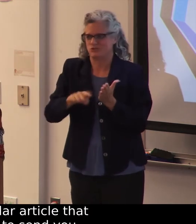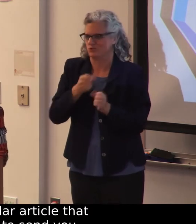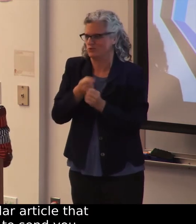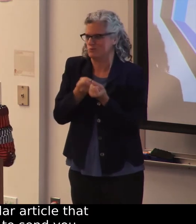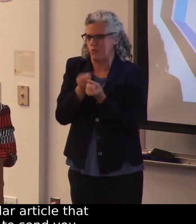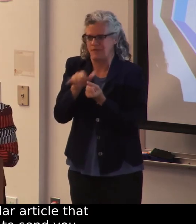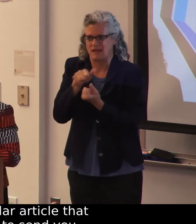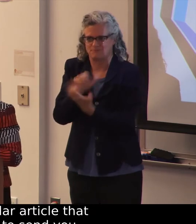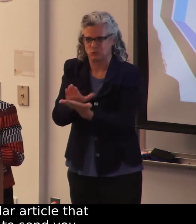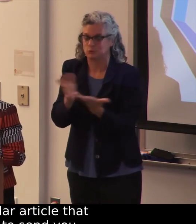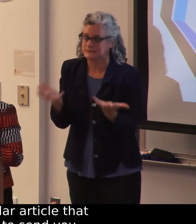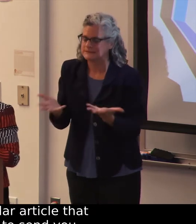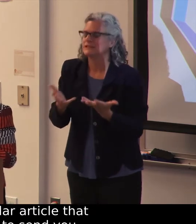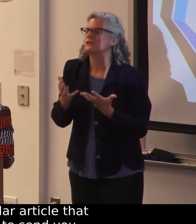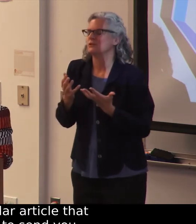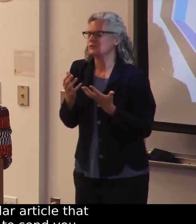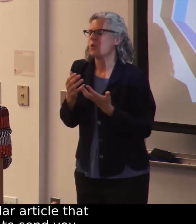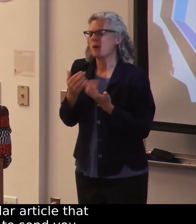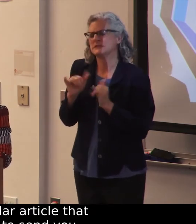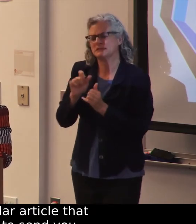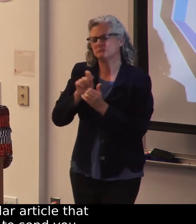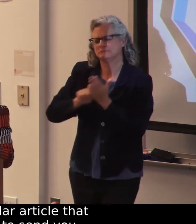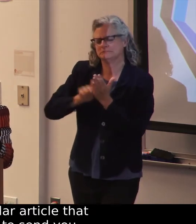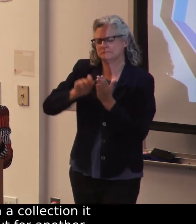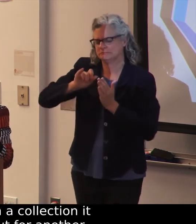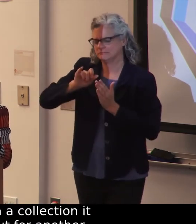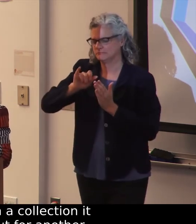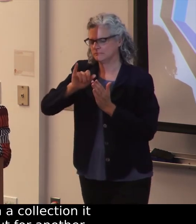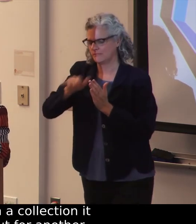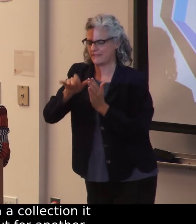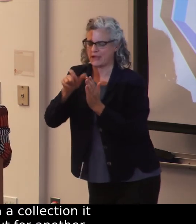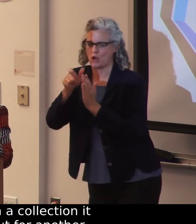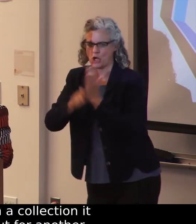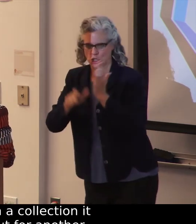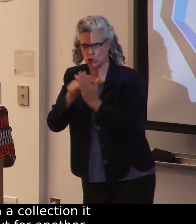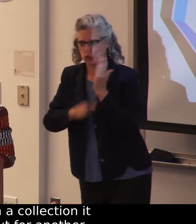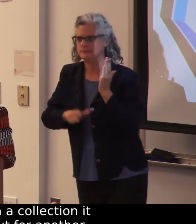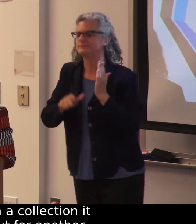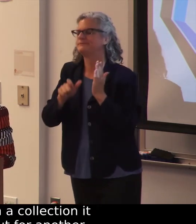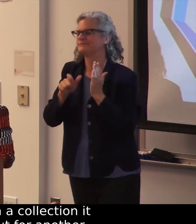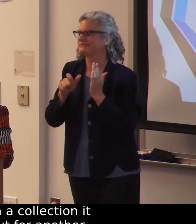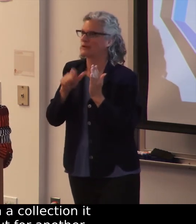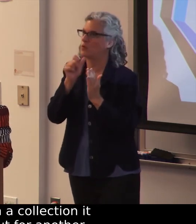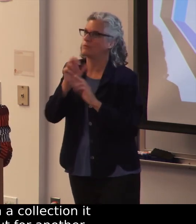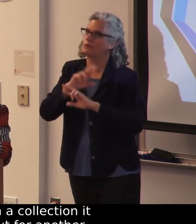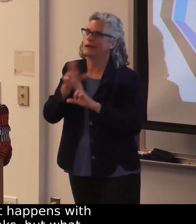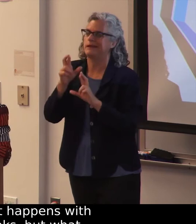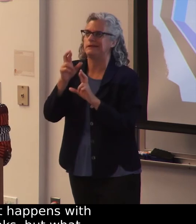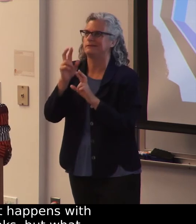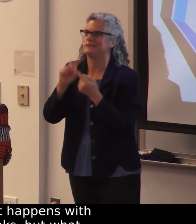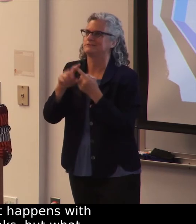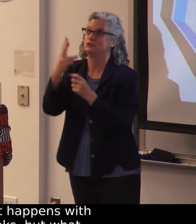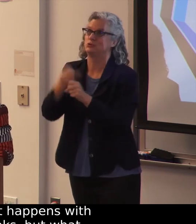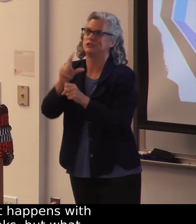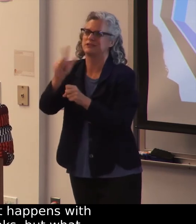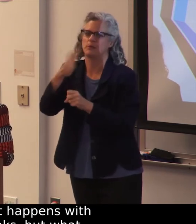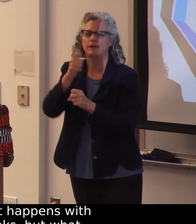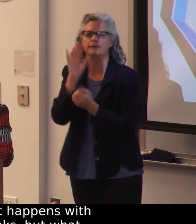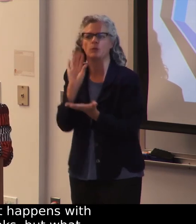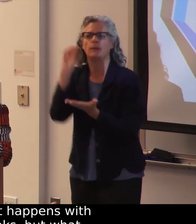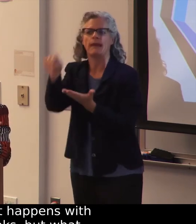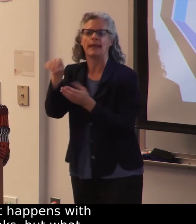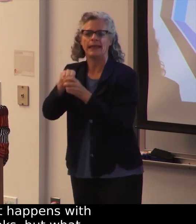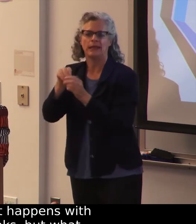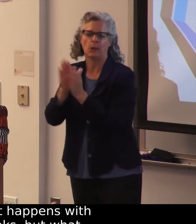said in that particular article that I'm happy to send you, okay, and it will be published in a collection that won't be out for another 2 years, but it, that's always what happens with edited books,